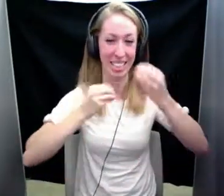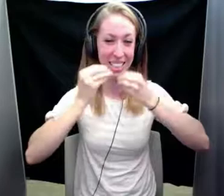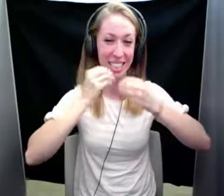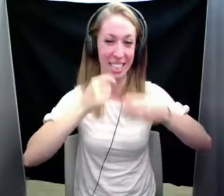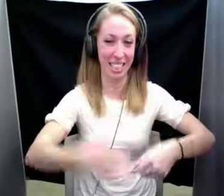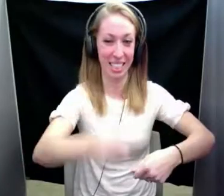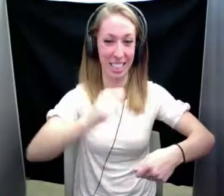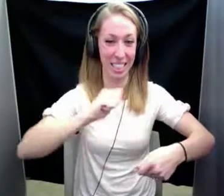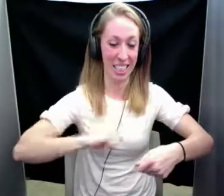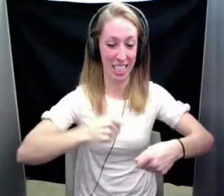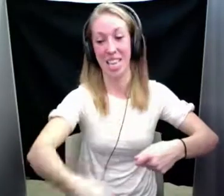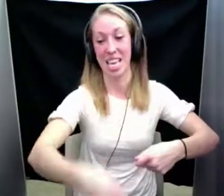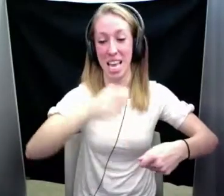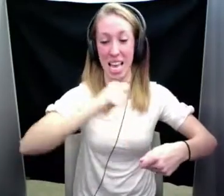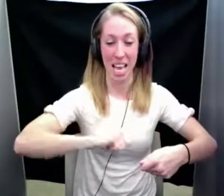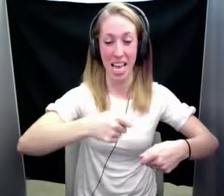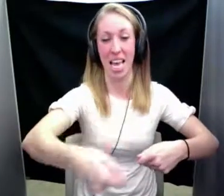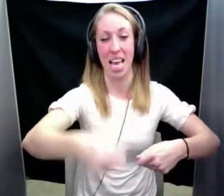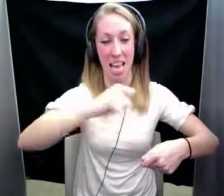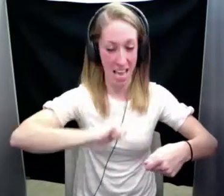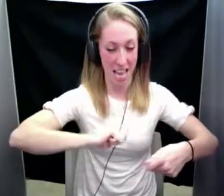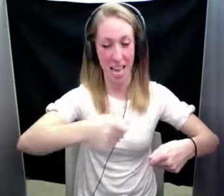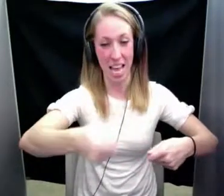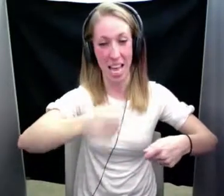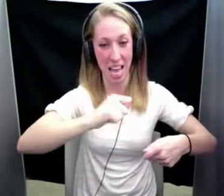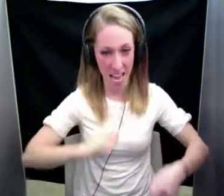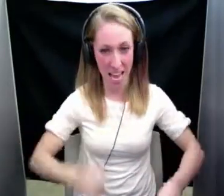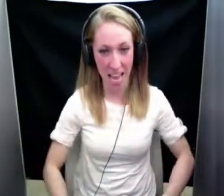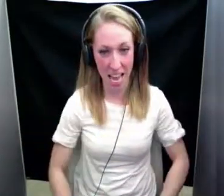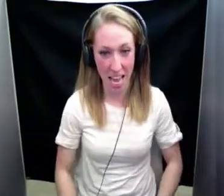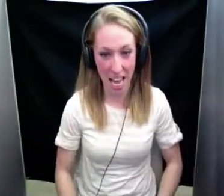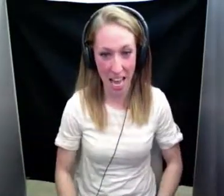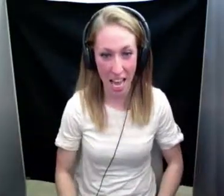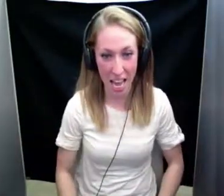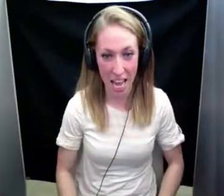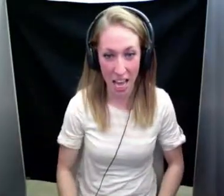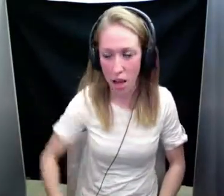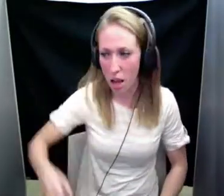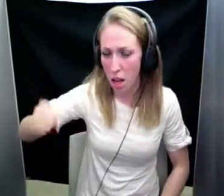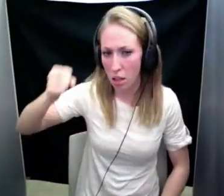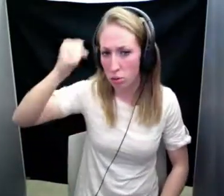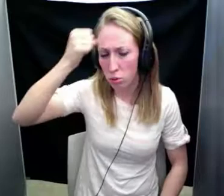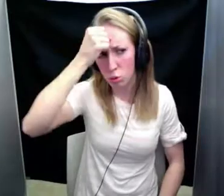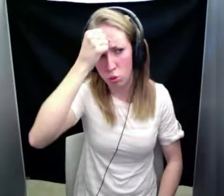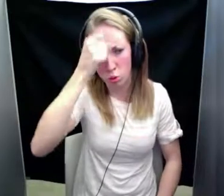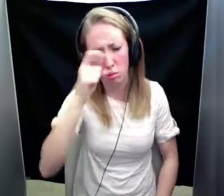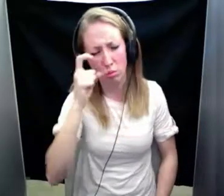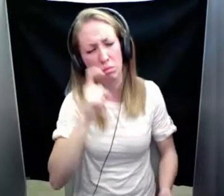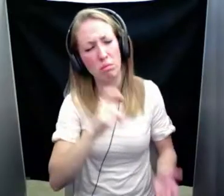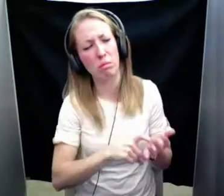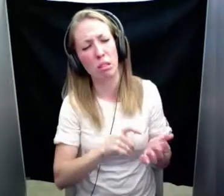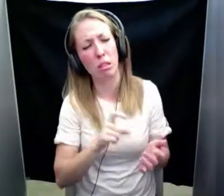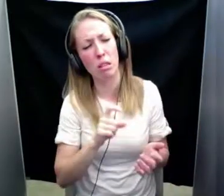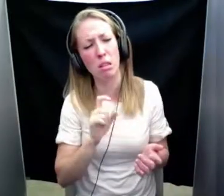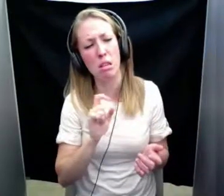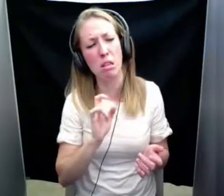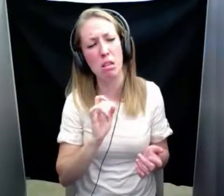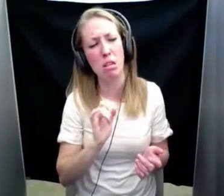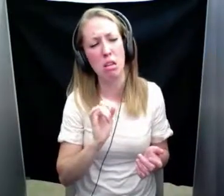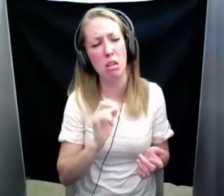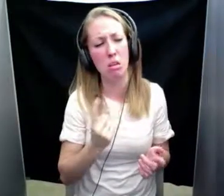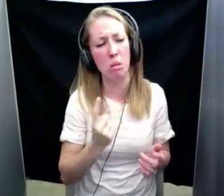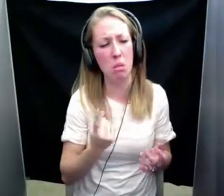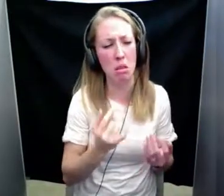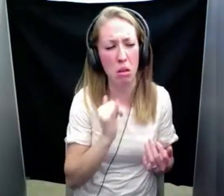could continue filling it. Well, the troll saw something was going on, but he was too stupid to figure out what it was. So he just kept on